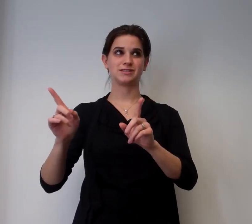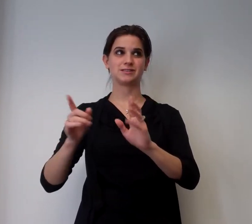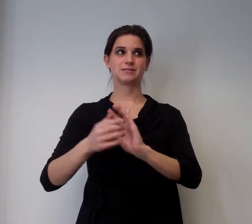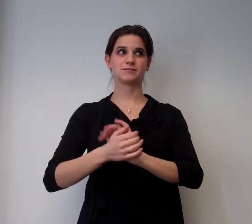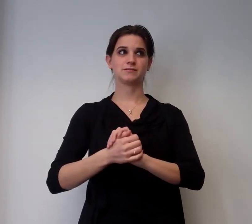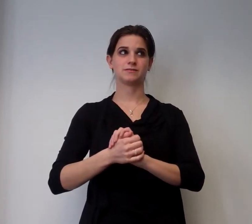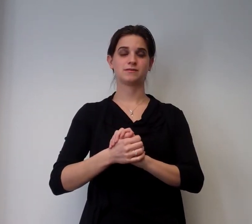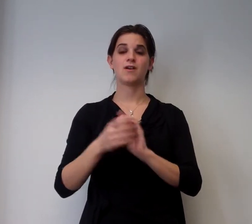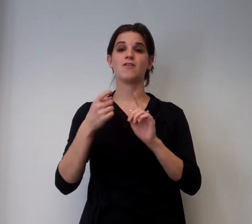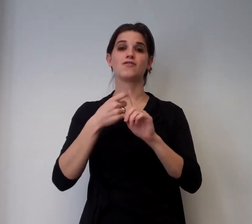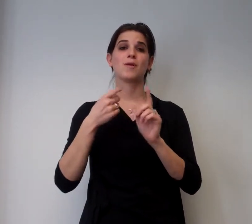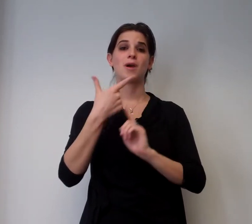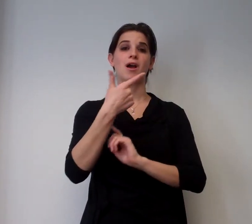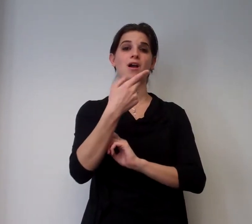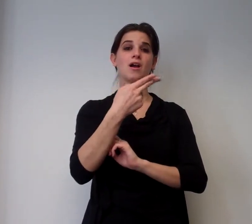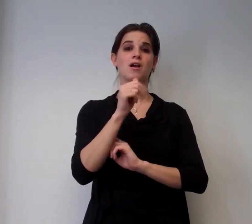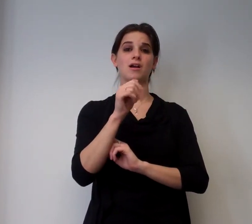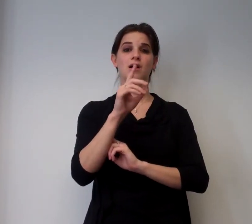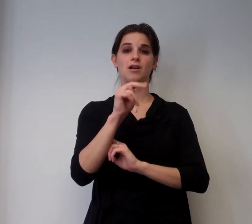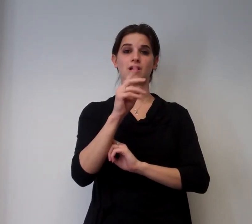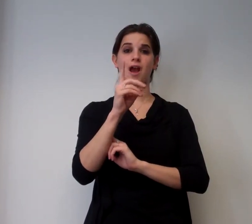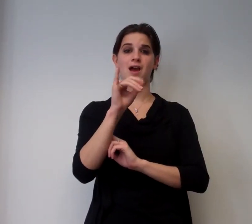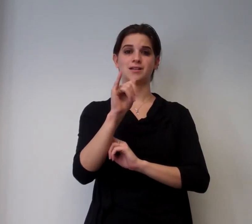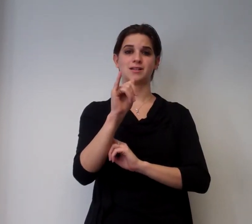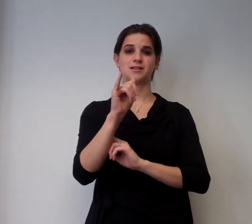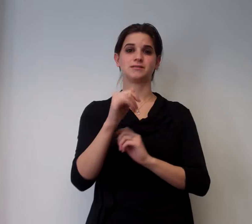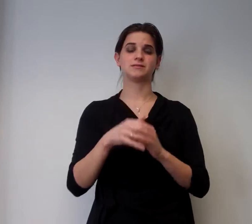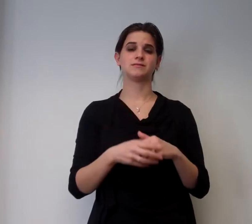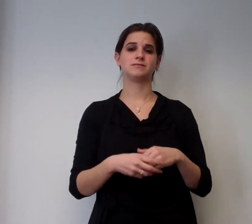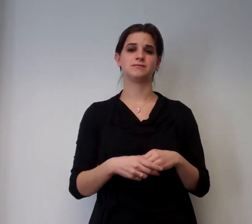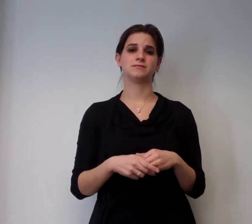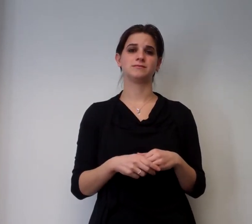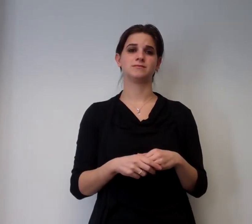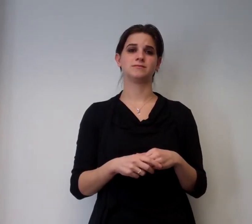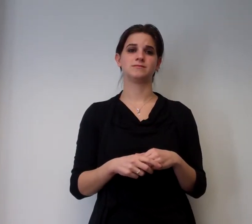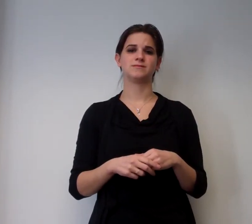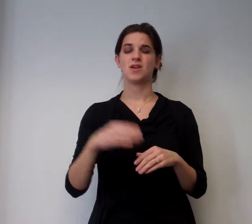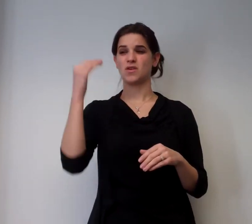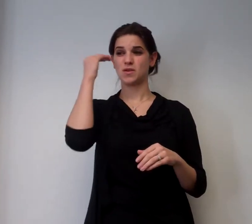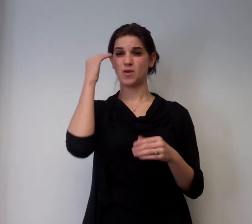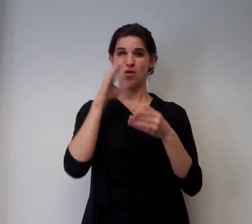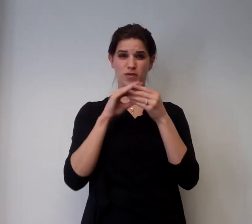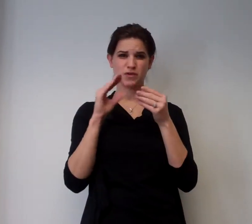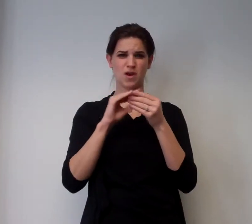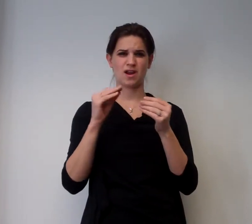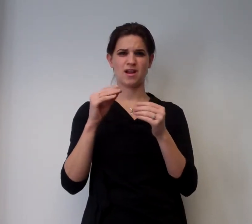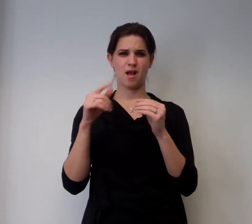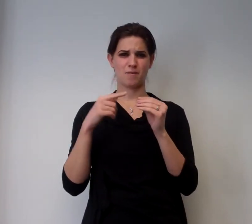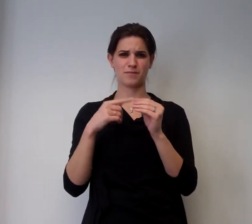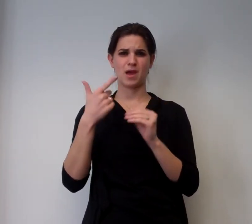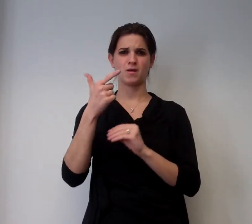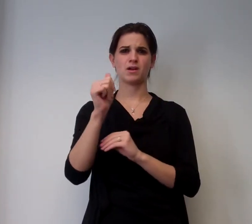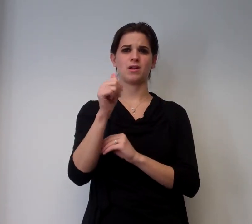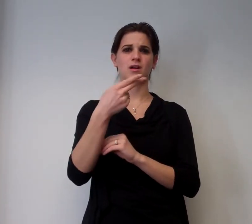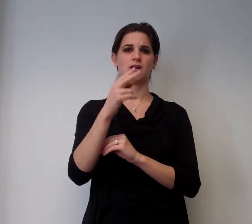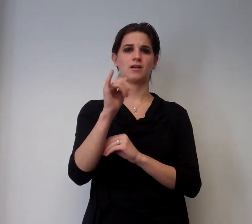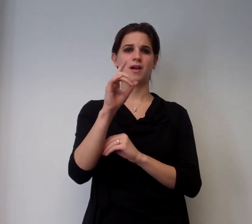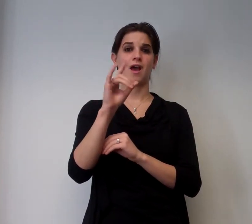Gandhi. And Gandhi, of course, Purposeful mouthing. you know the story about Gandhi. Gandhi was an Indian who lived in